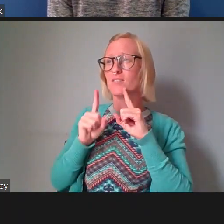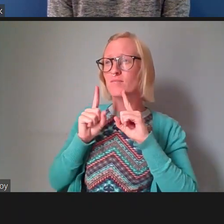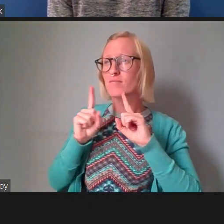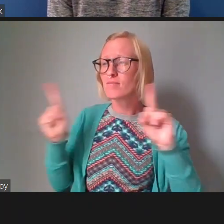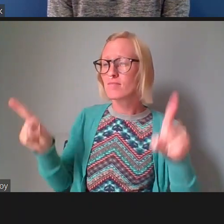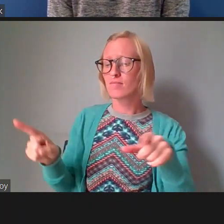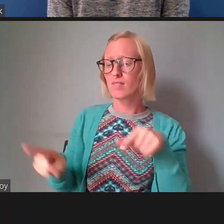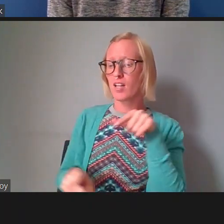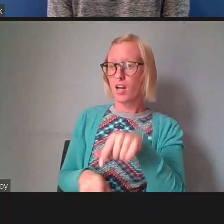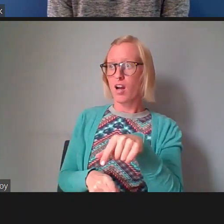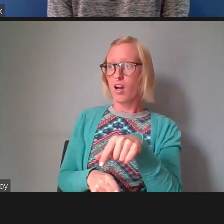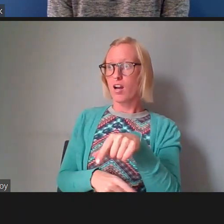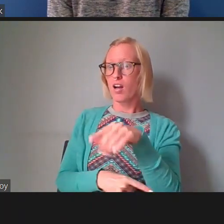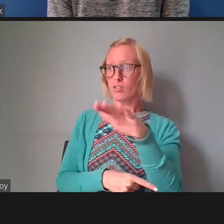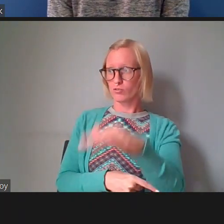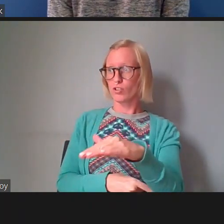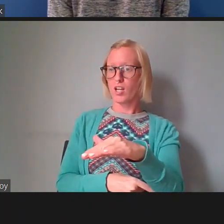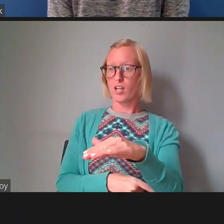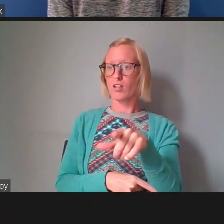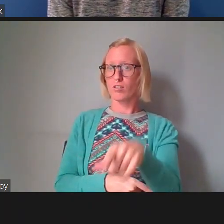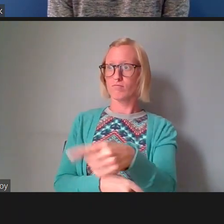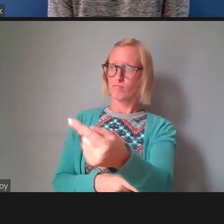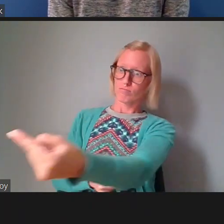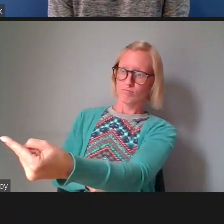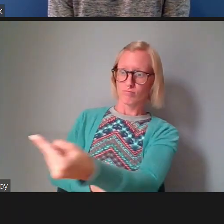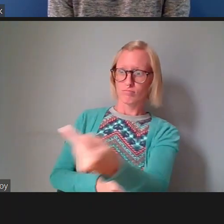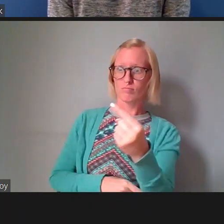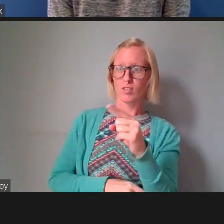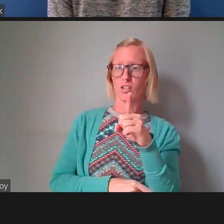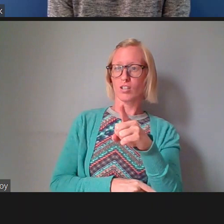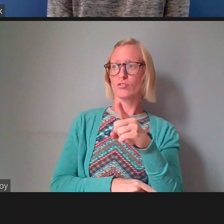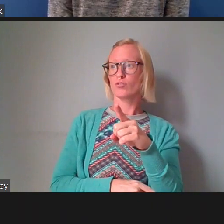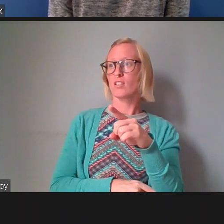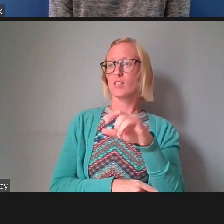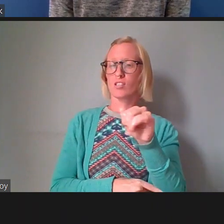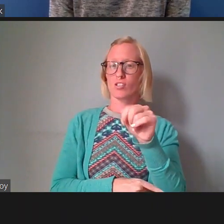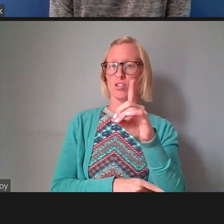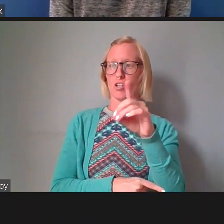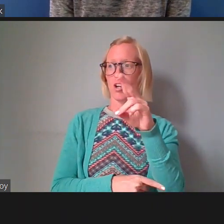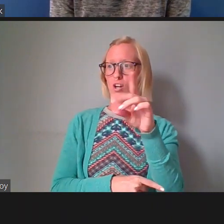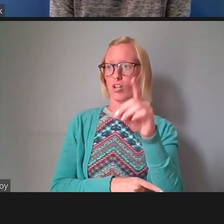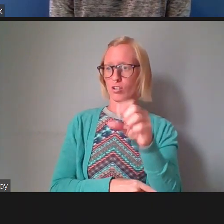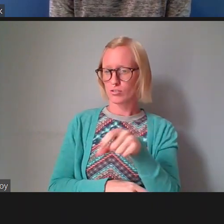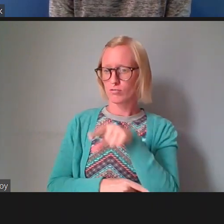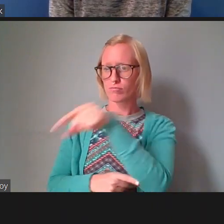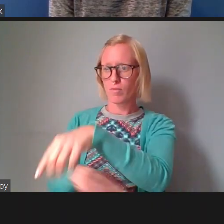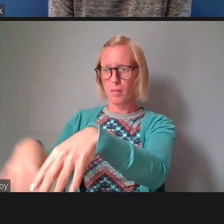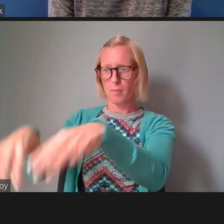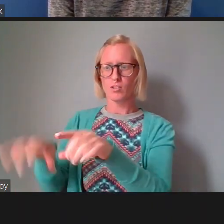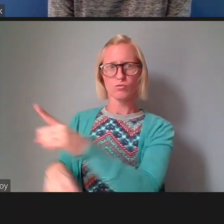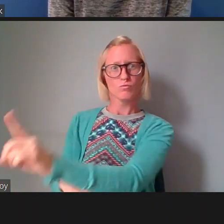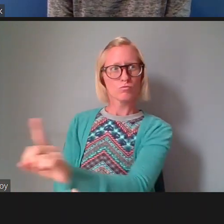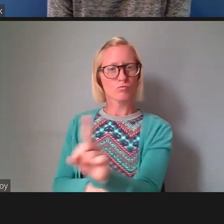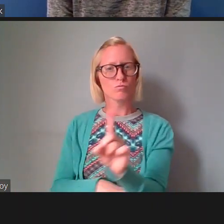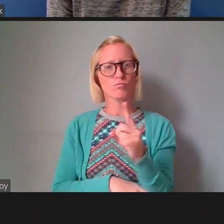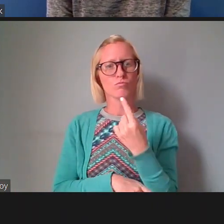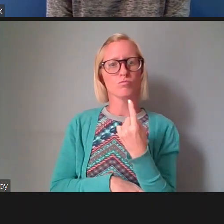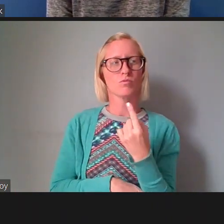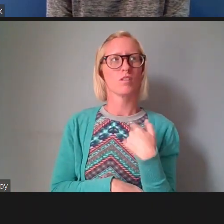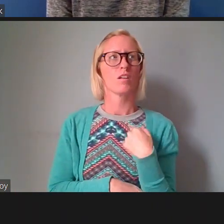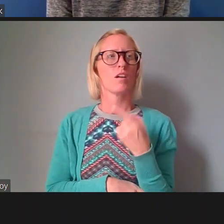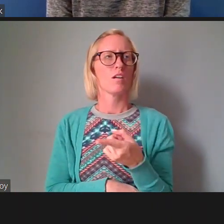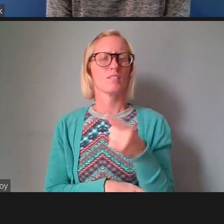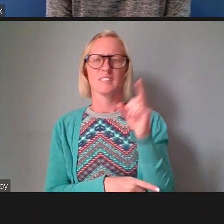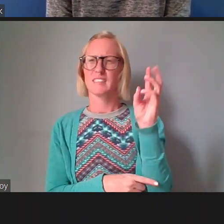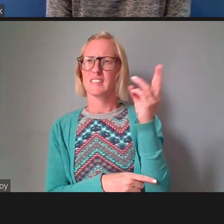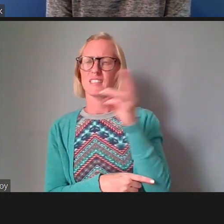A child had appeared among the palms, about 100 yards along the beach. He was a boy of perhaps 6 years, sturdy and fair, his